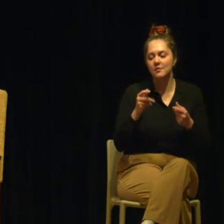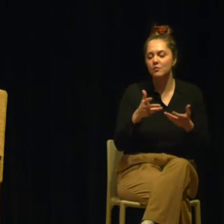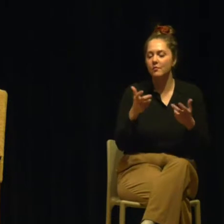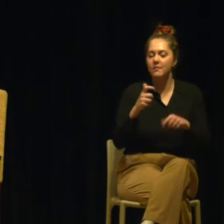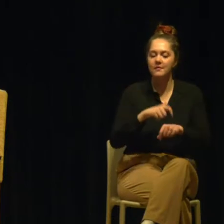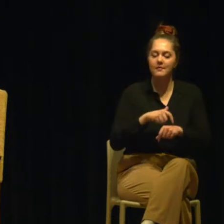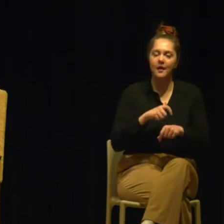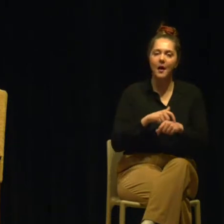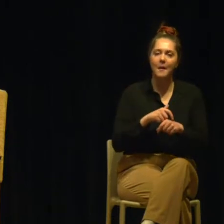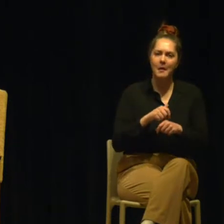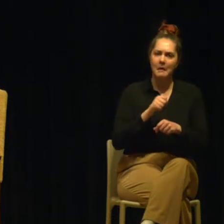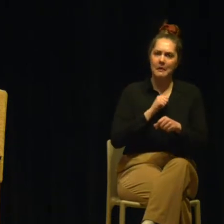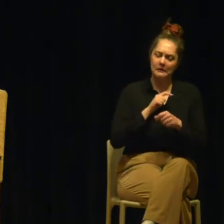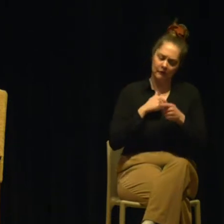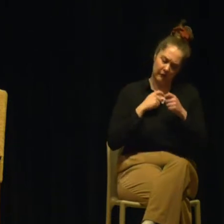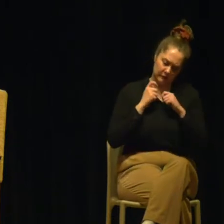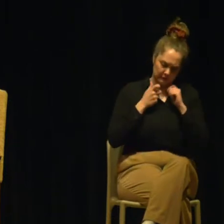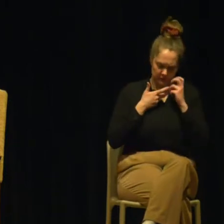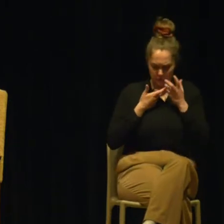time tying yourself up in a knot. Well,